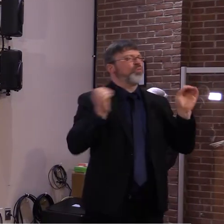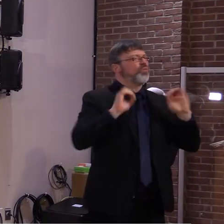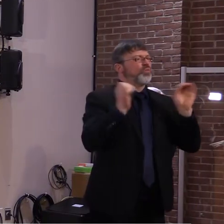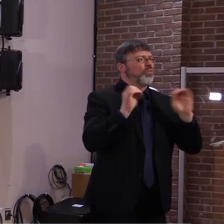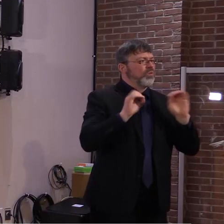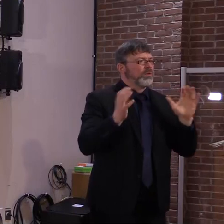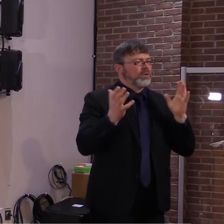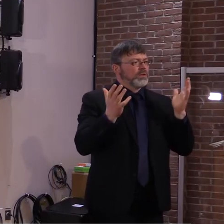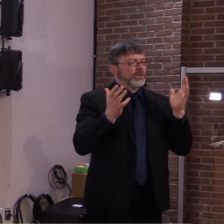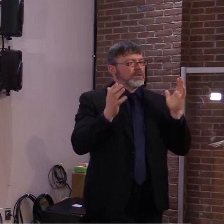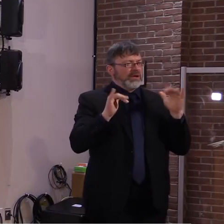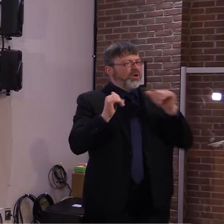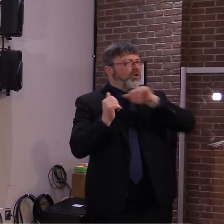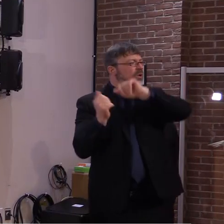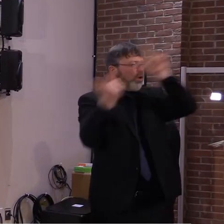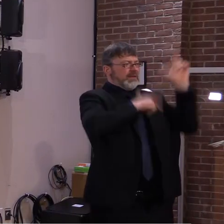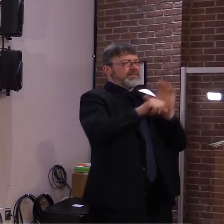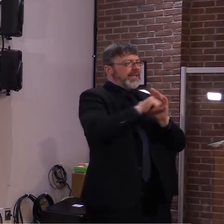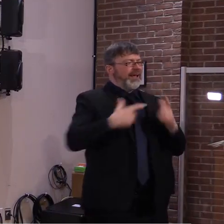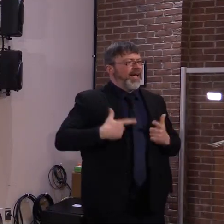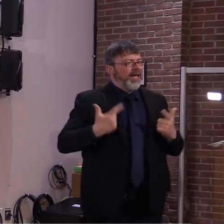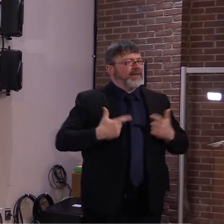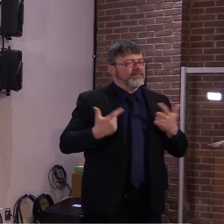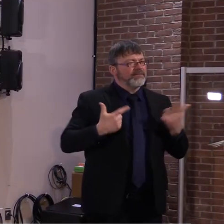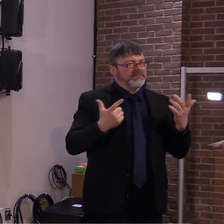students will hold at that time.